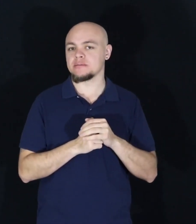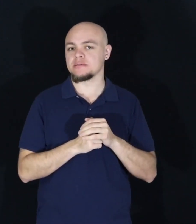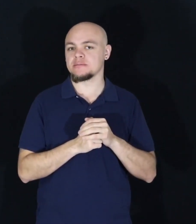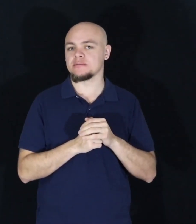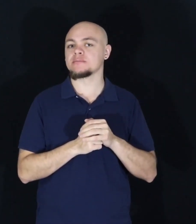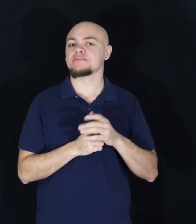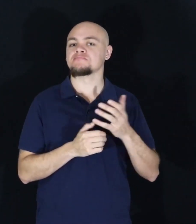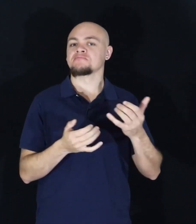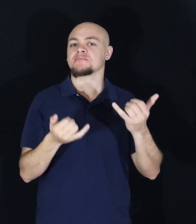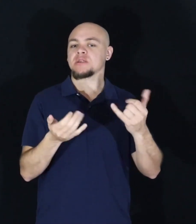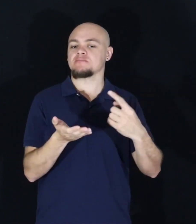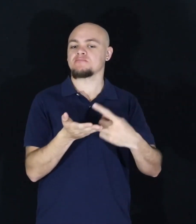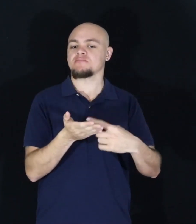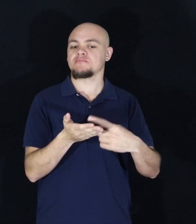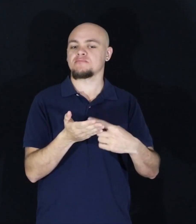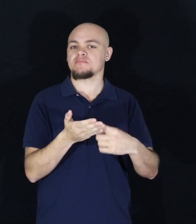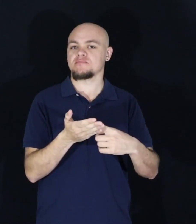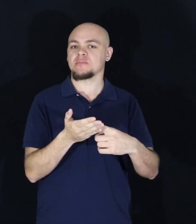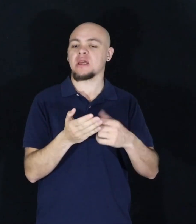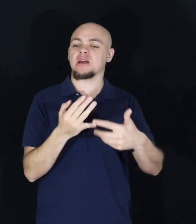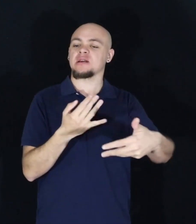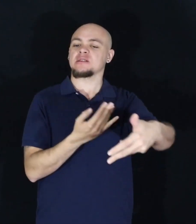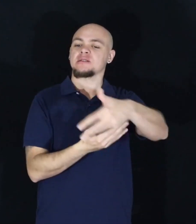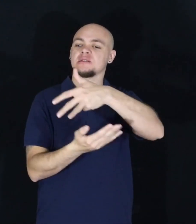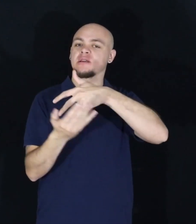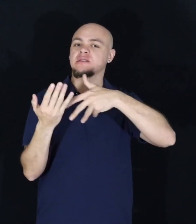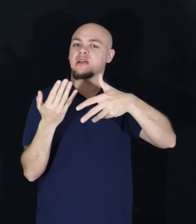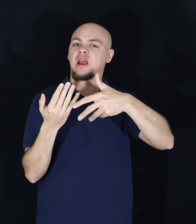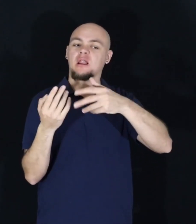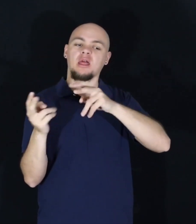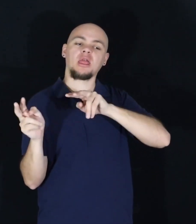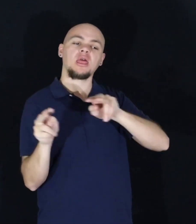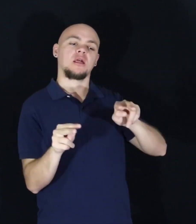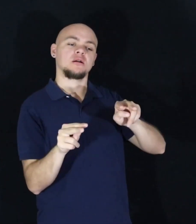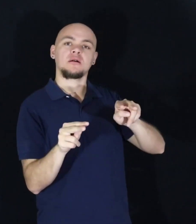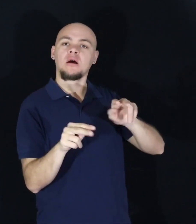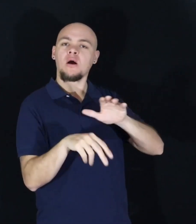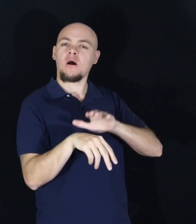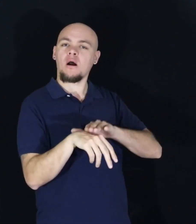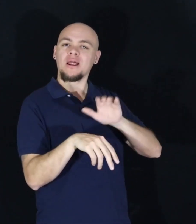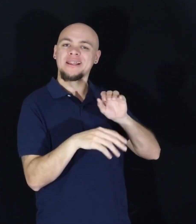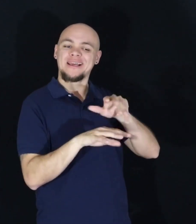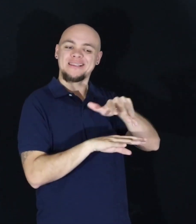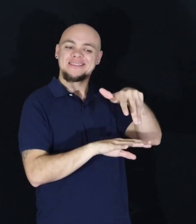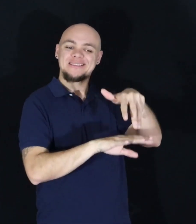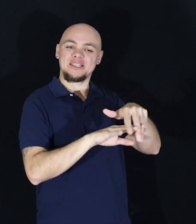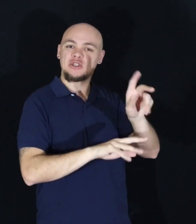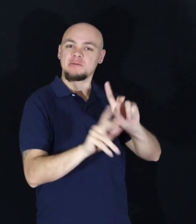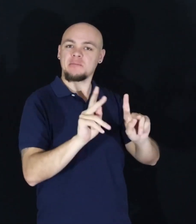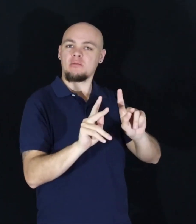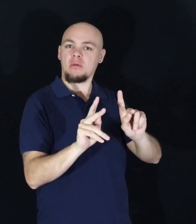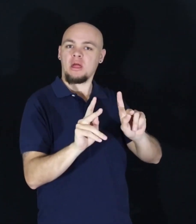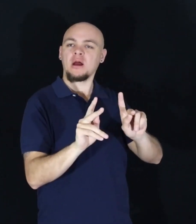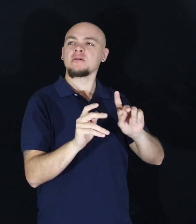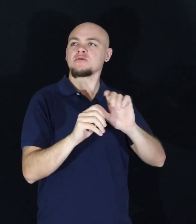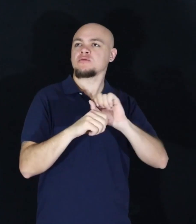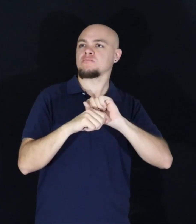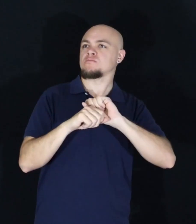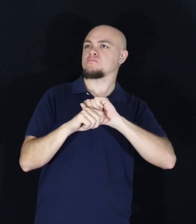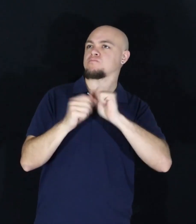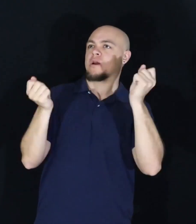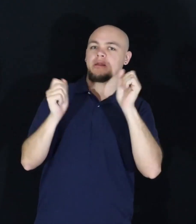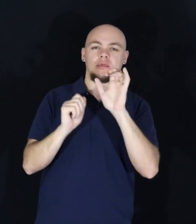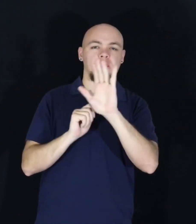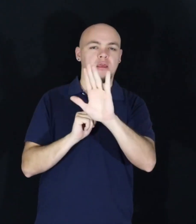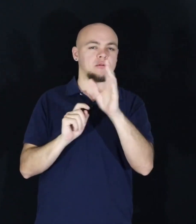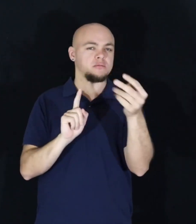I'm going to be talking about breaking the shell that society has put on Indigenous people. And I know what you're probably thinking. What would this 15-year-old girl